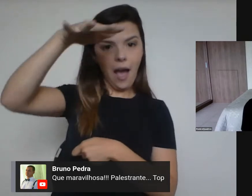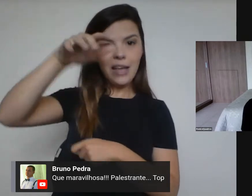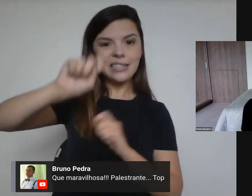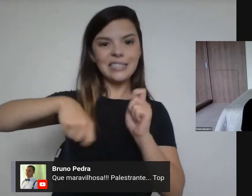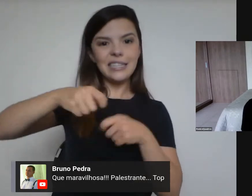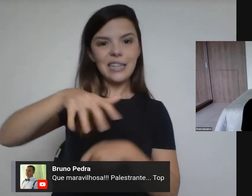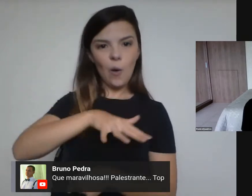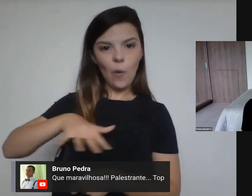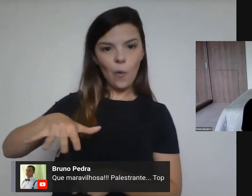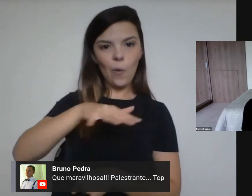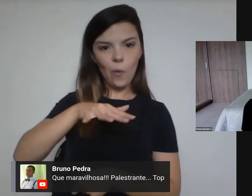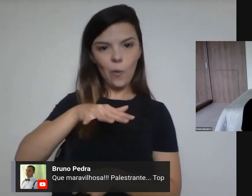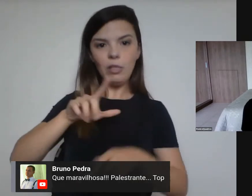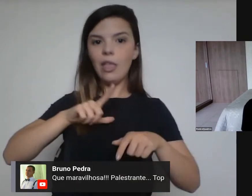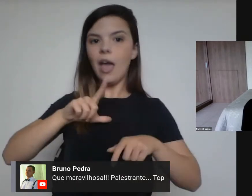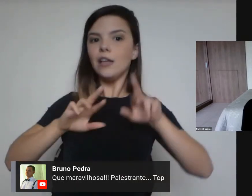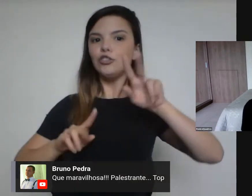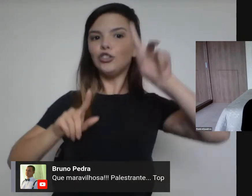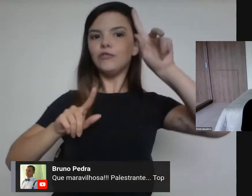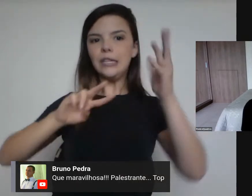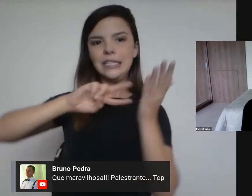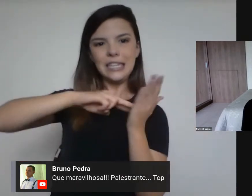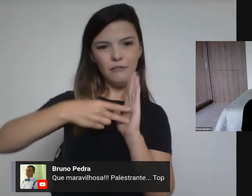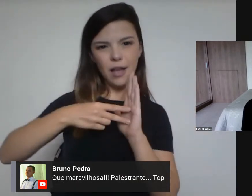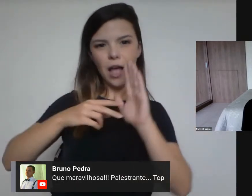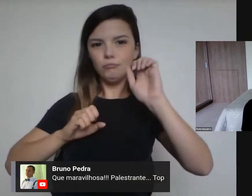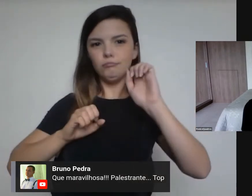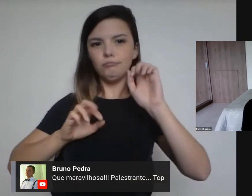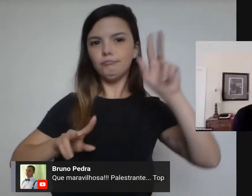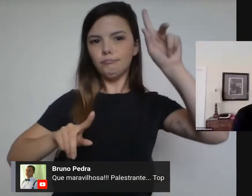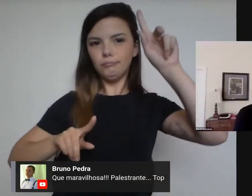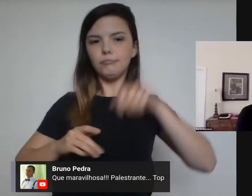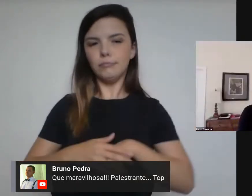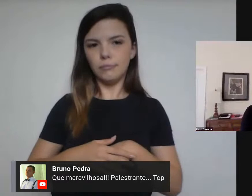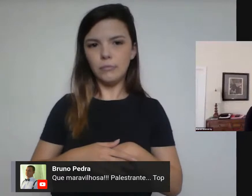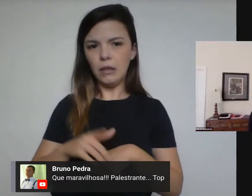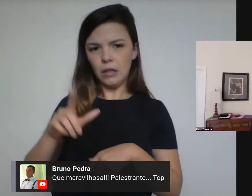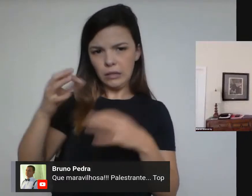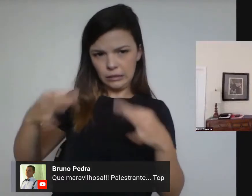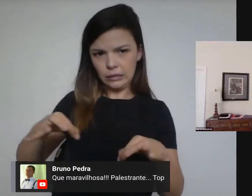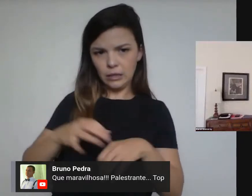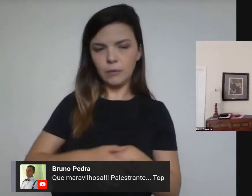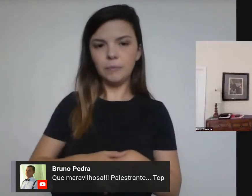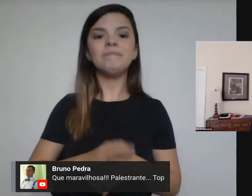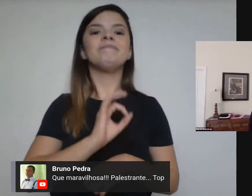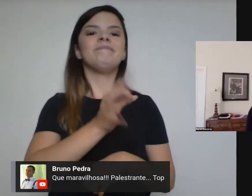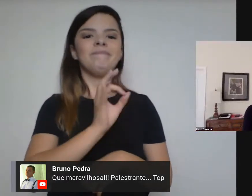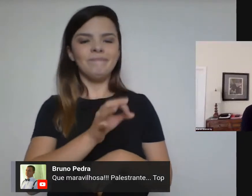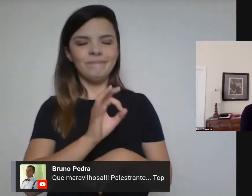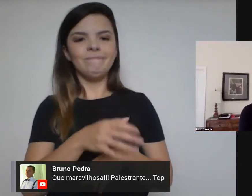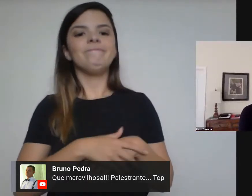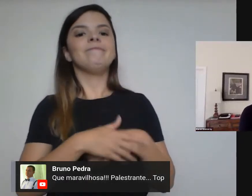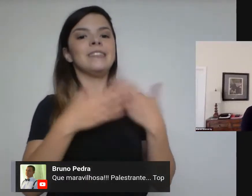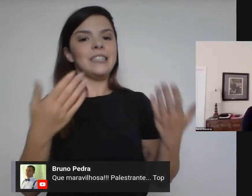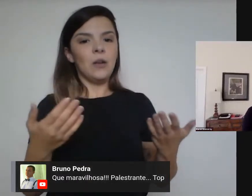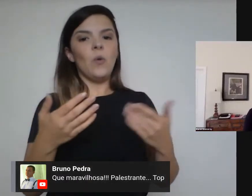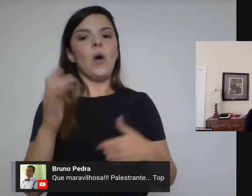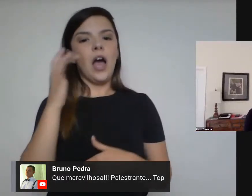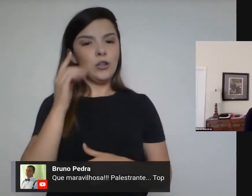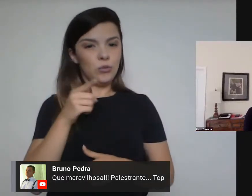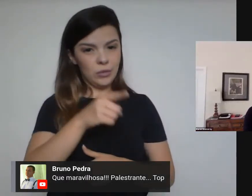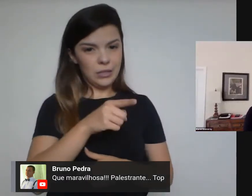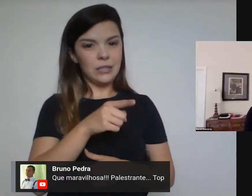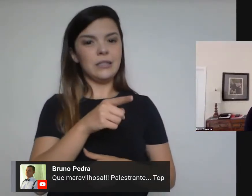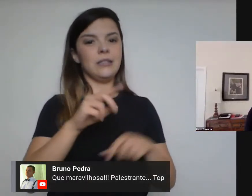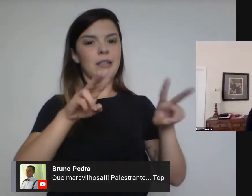encode differences in its specificity? Mm-hmm. Yeah, so again, I think this kind of goes back